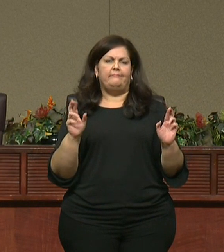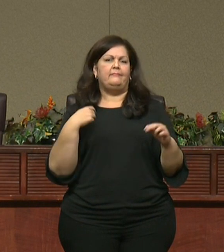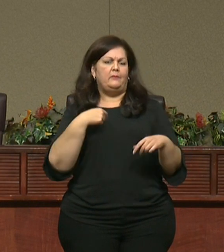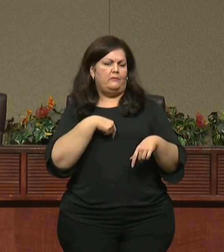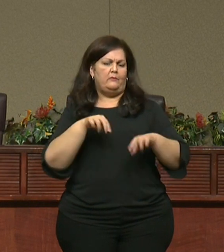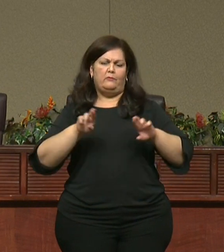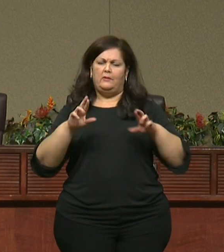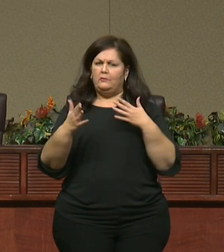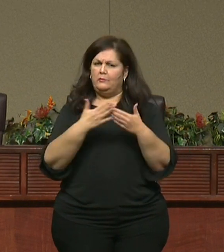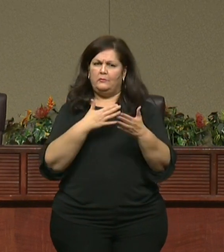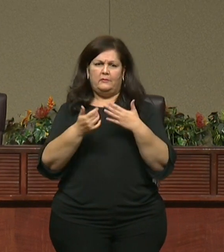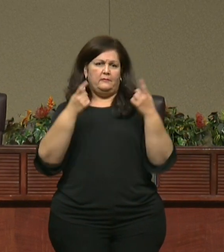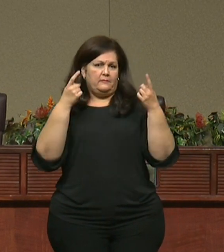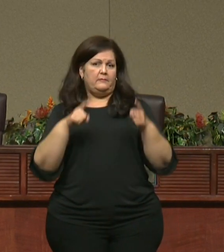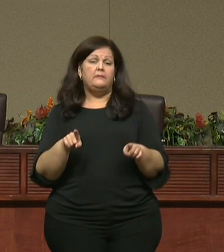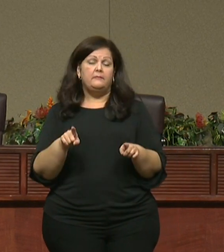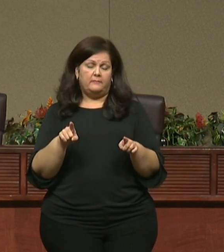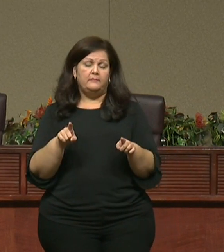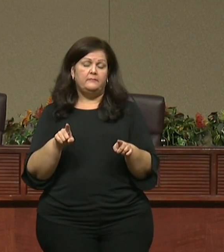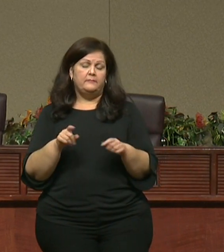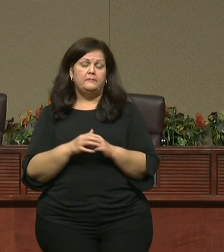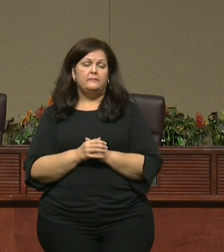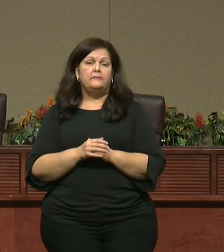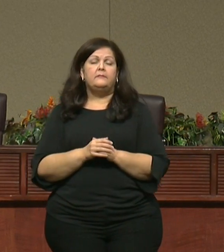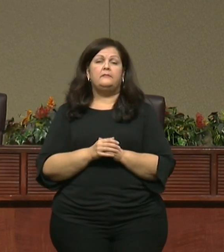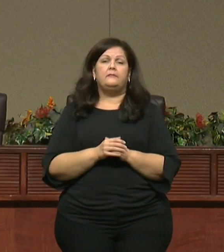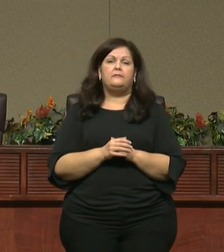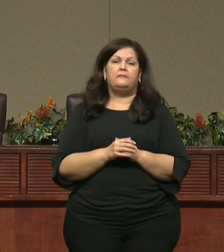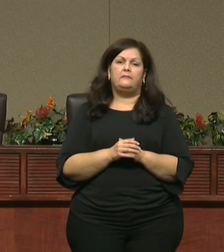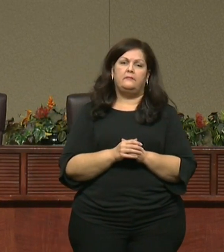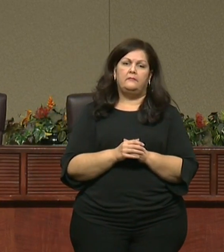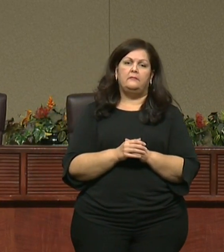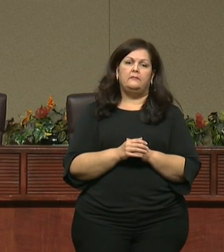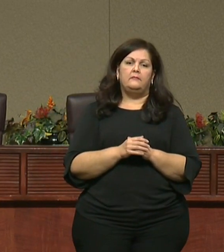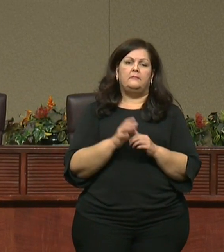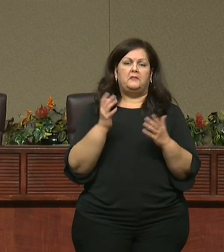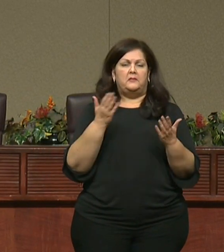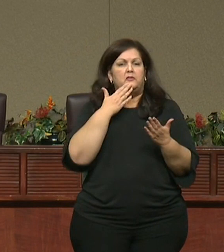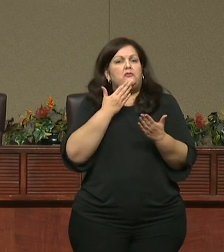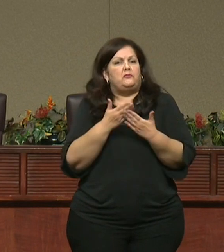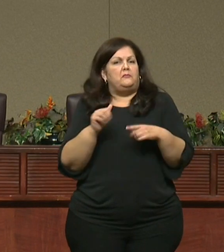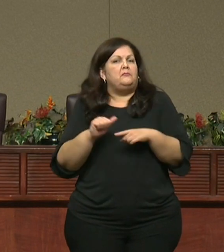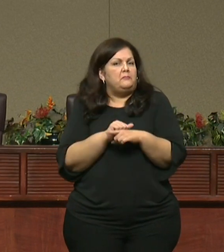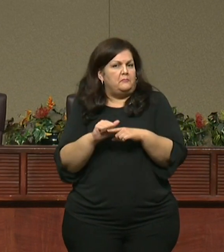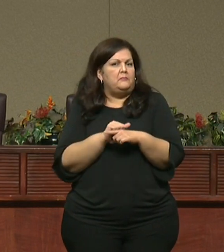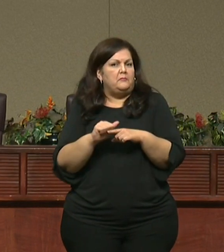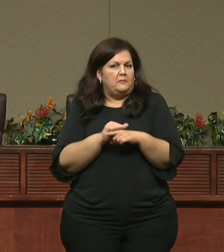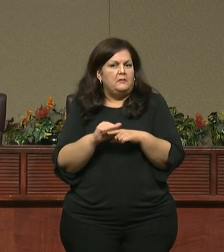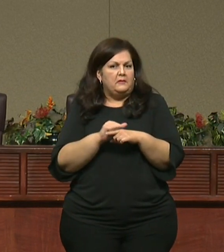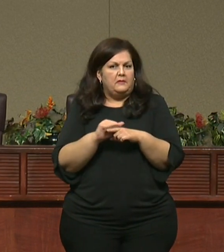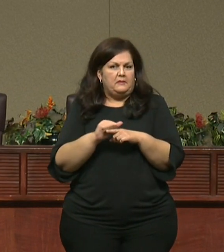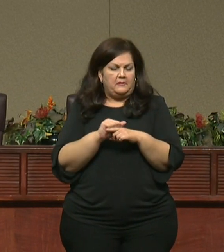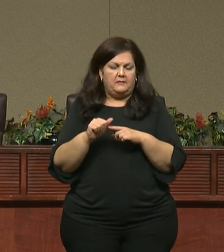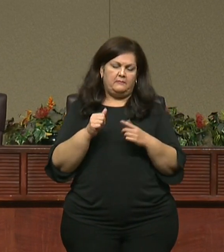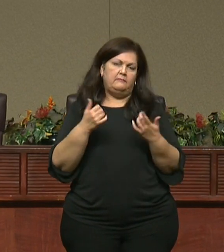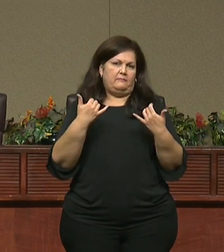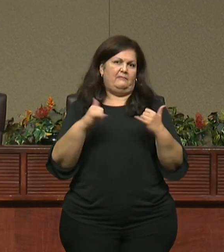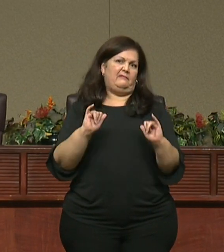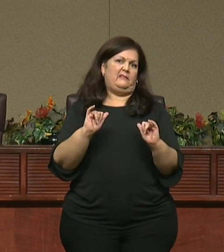for whatever may have come our way. So it was a great dress rehearsal for us. We still got a few months to get